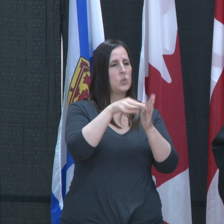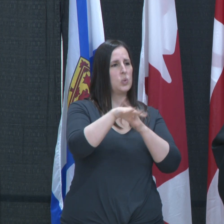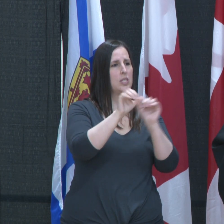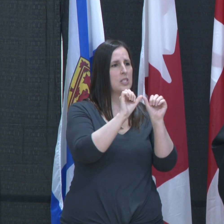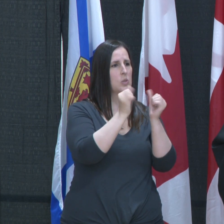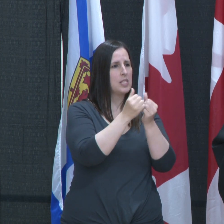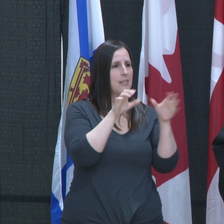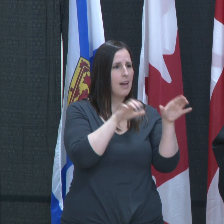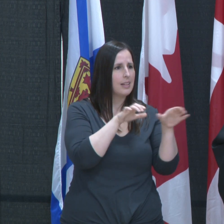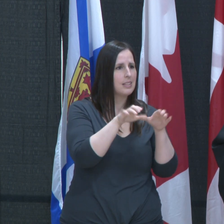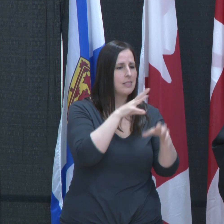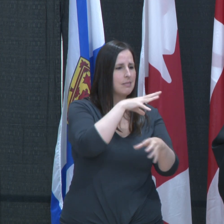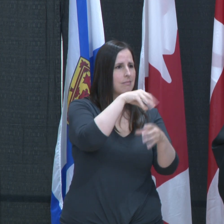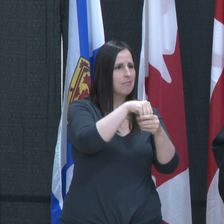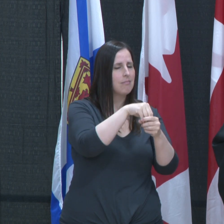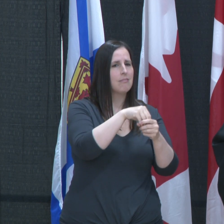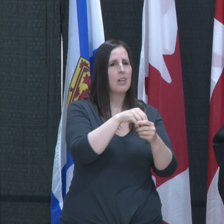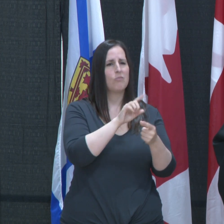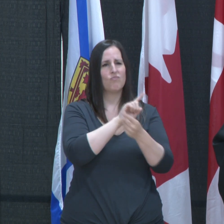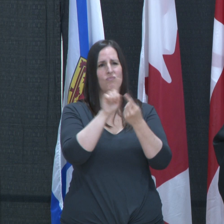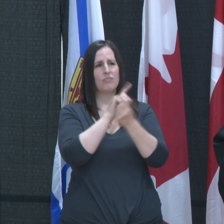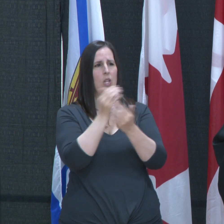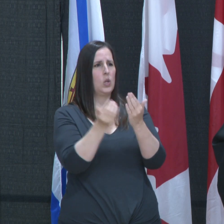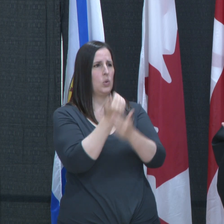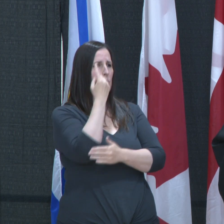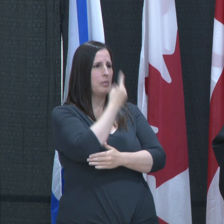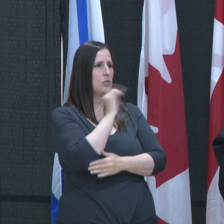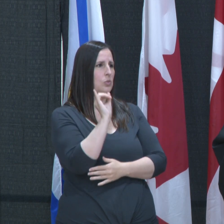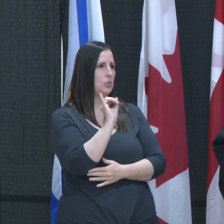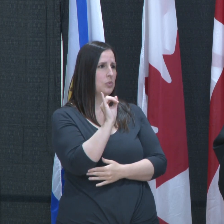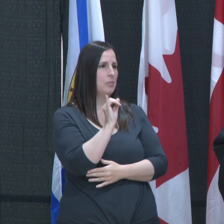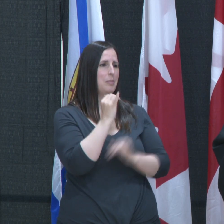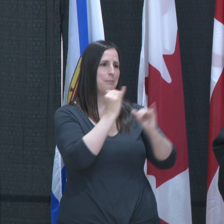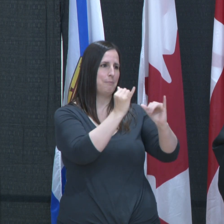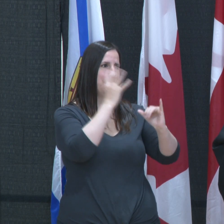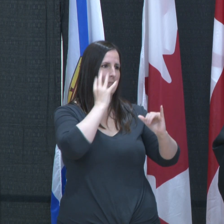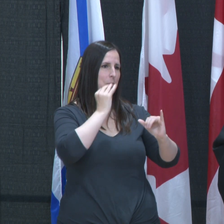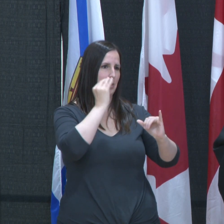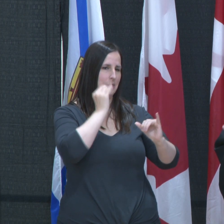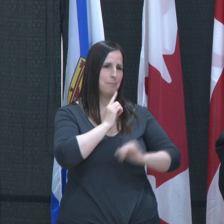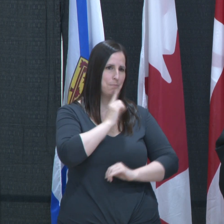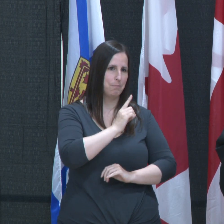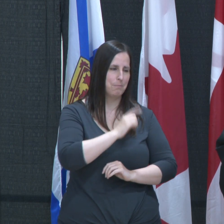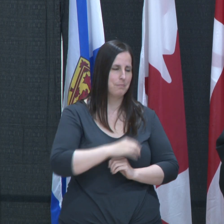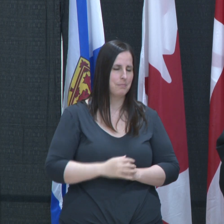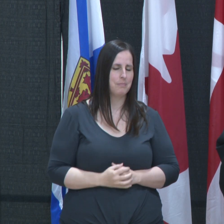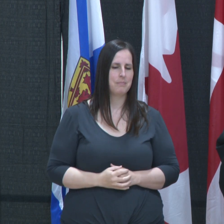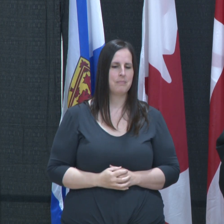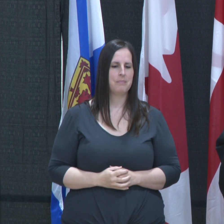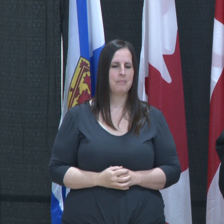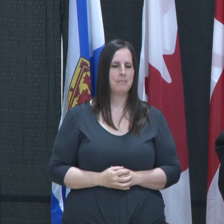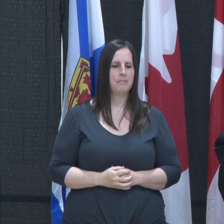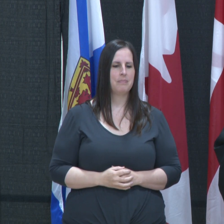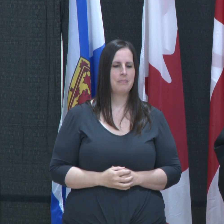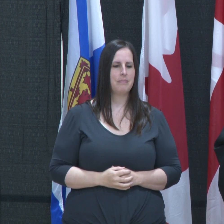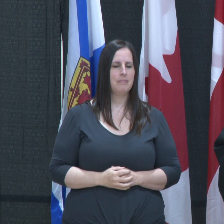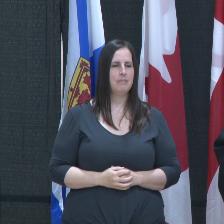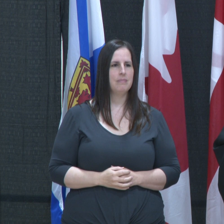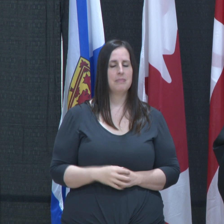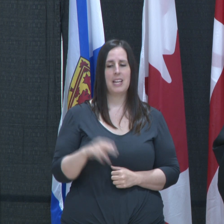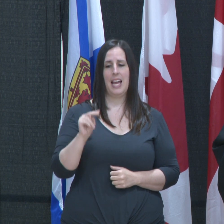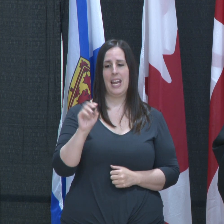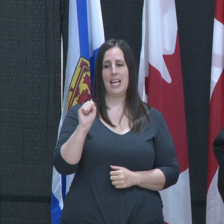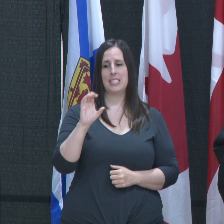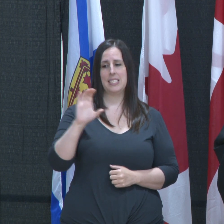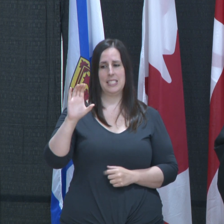getting to know so many new people. And I'm sure all of you have had similar experiences. I believe NSCC stands out from